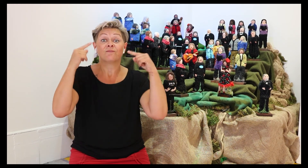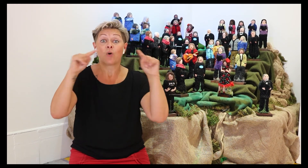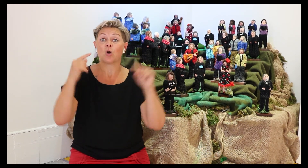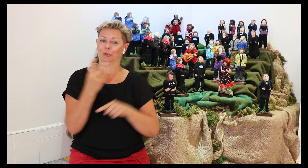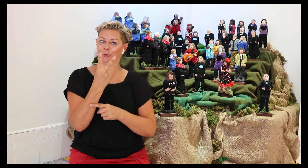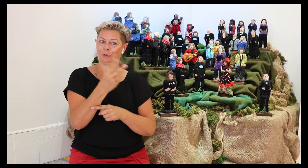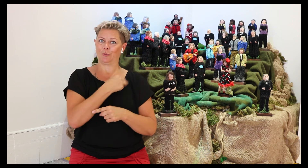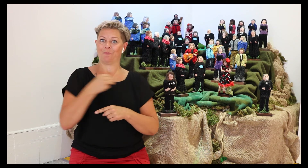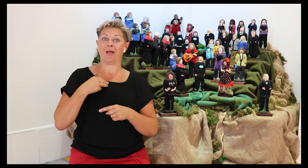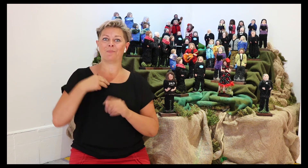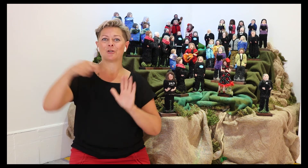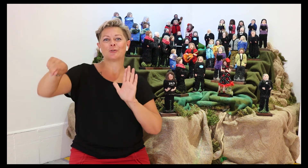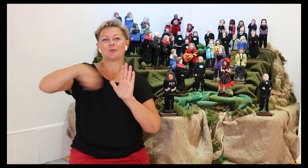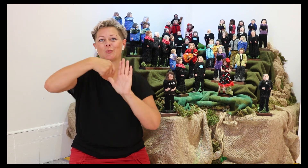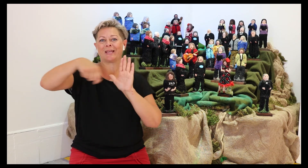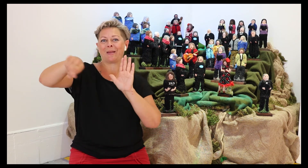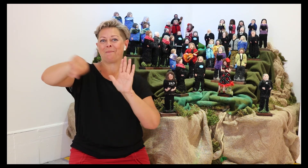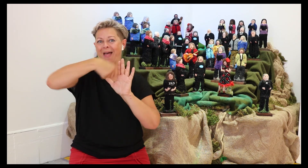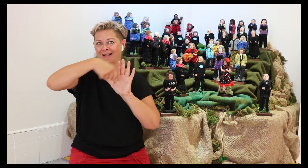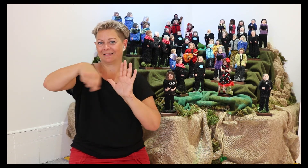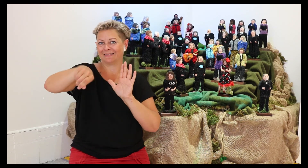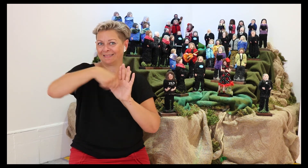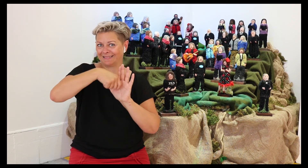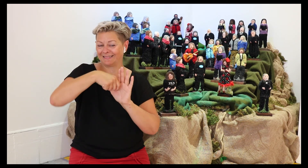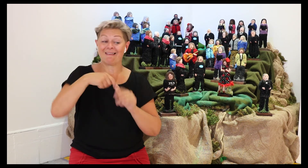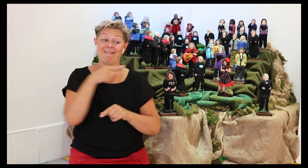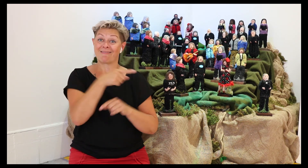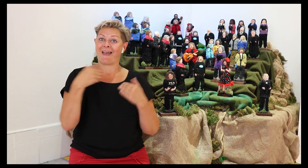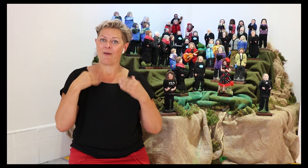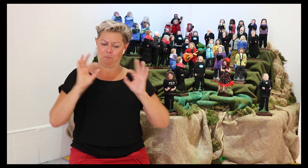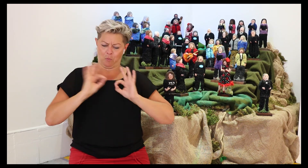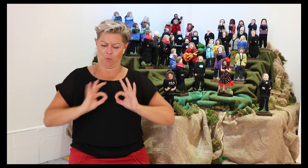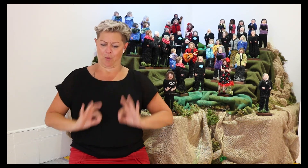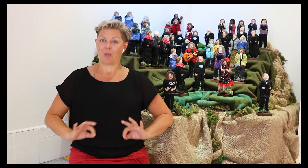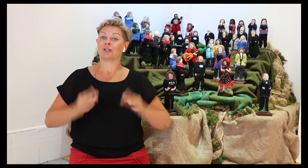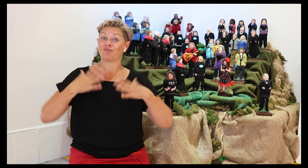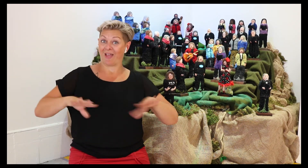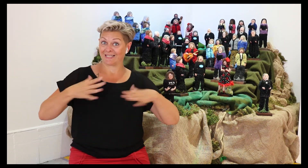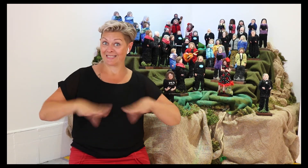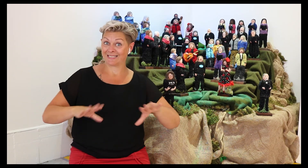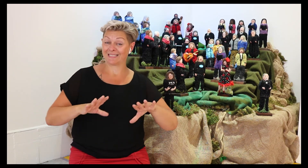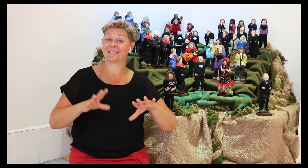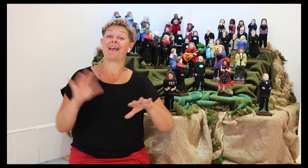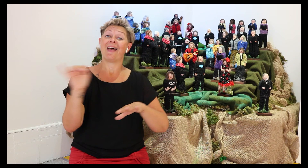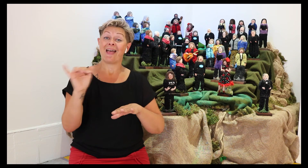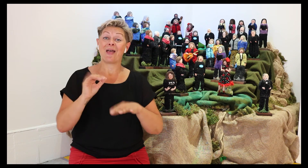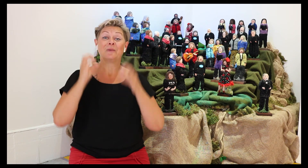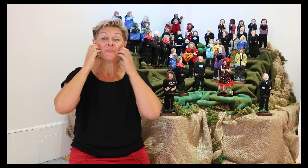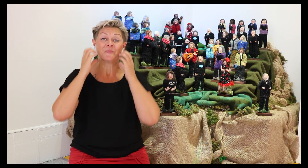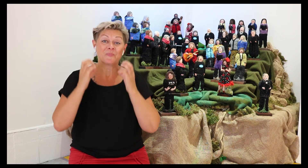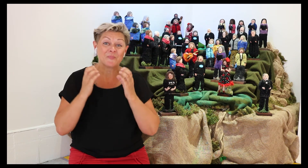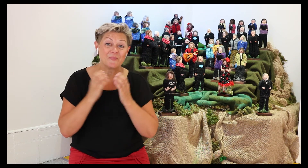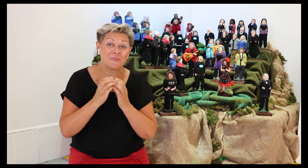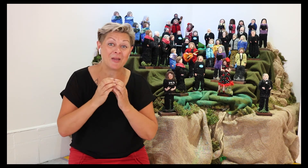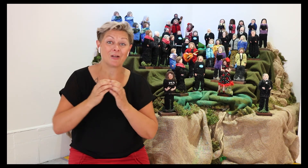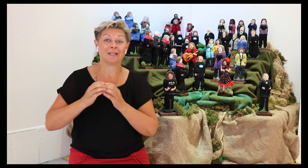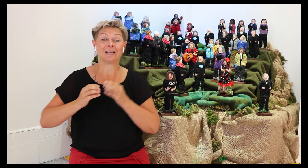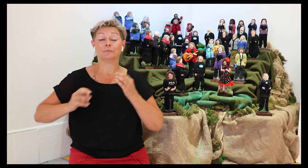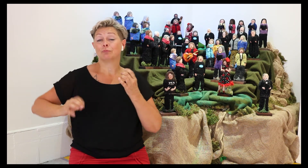2 members each of the Swinging Bells, featured in their signature polka dot dresses and their bearded instrumentalist in casual shirt